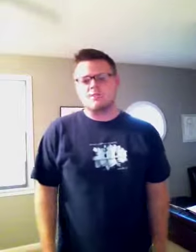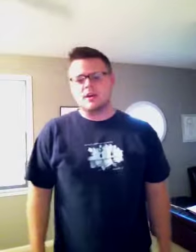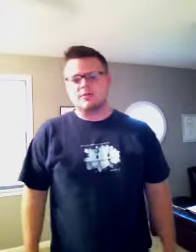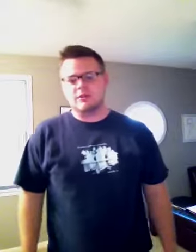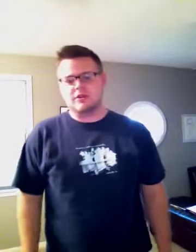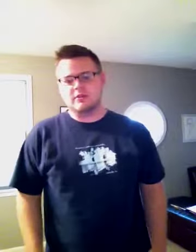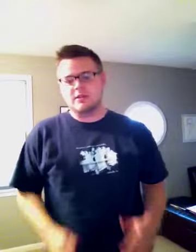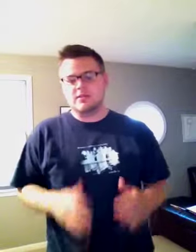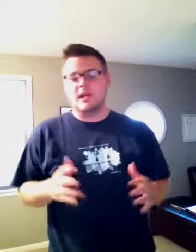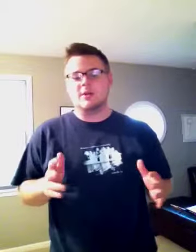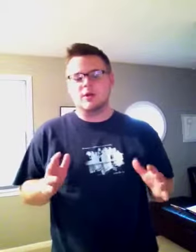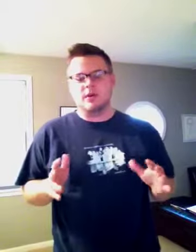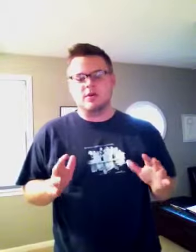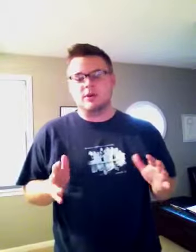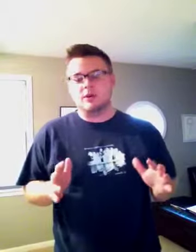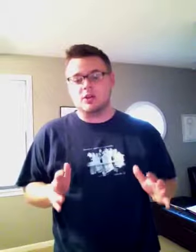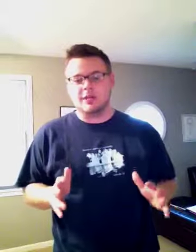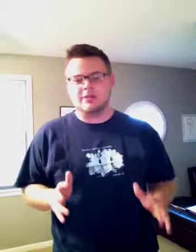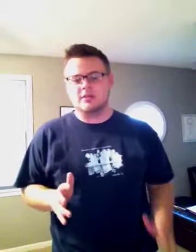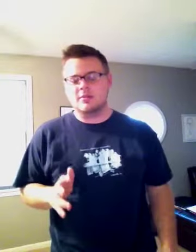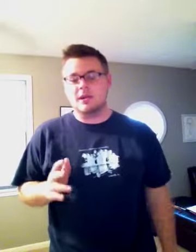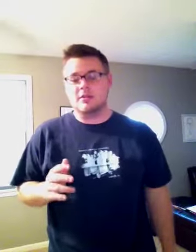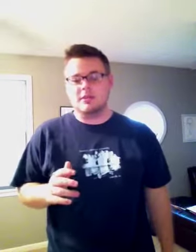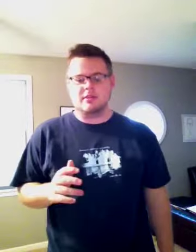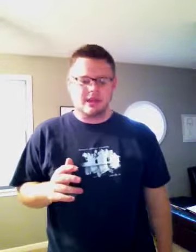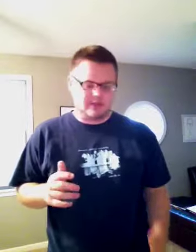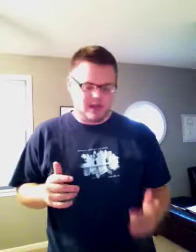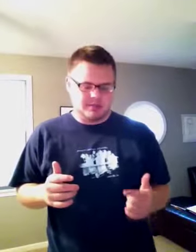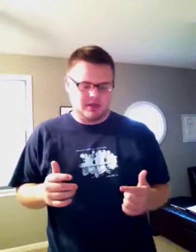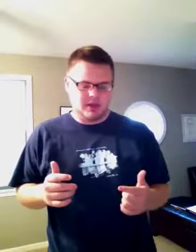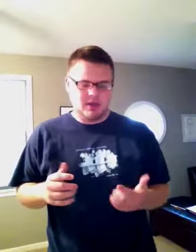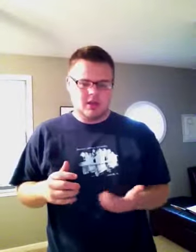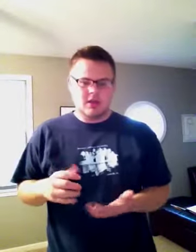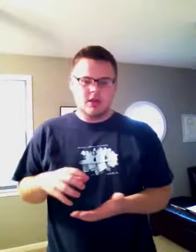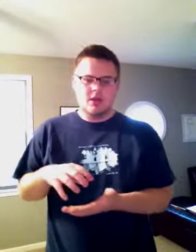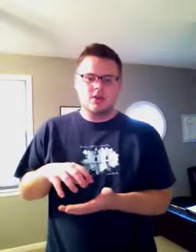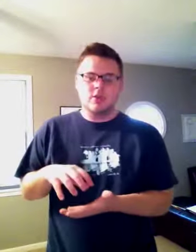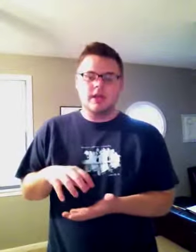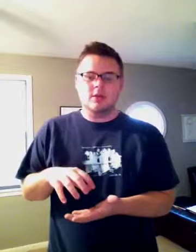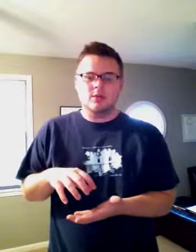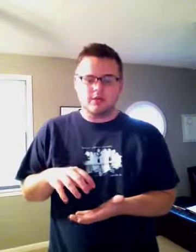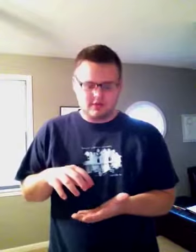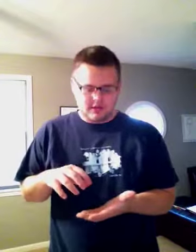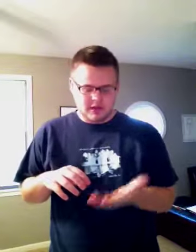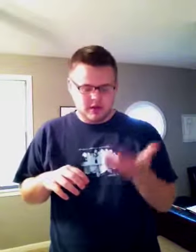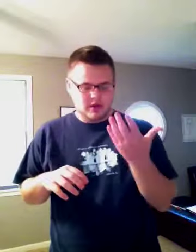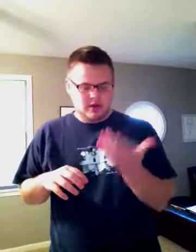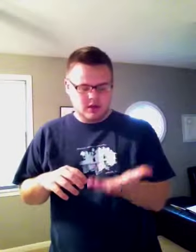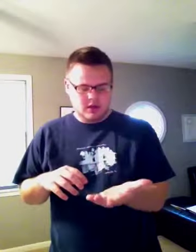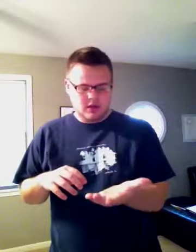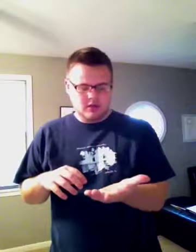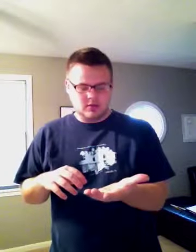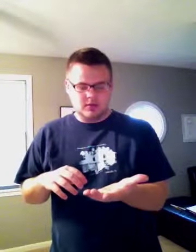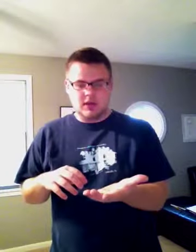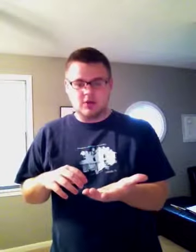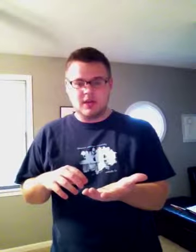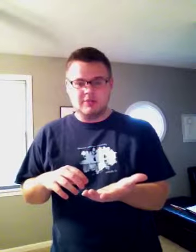very first sign, we went over a little bit of this last night, but weak and wounded sinner, take your left